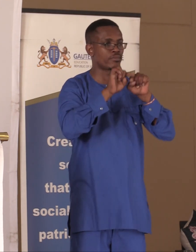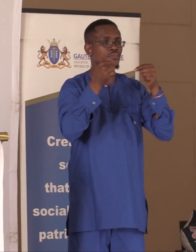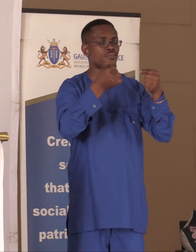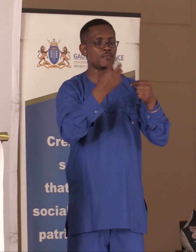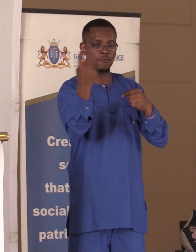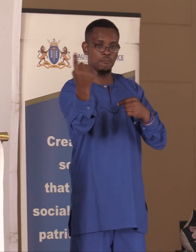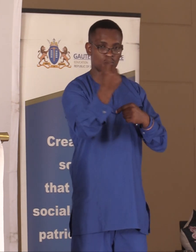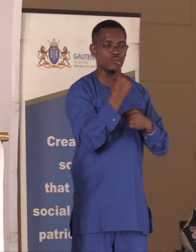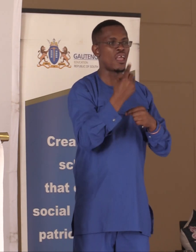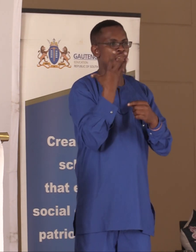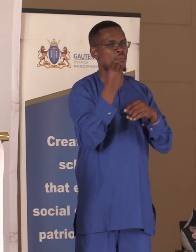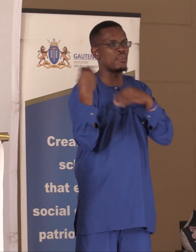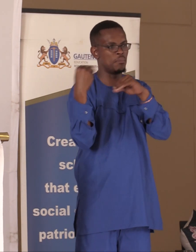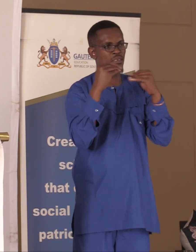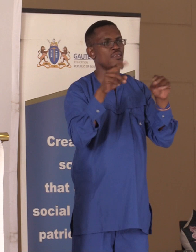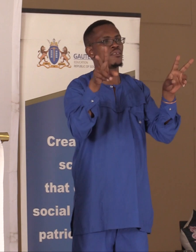health issues.